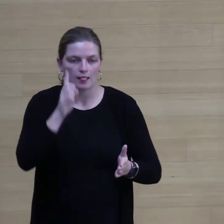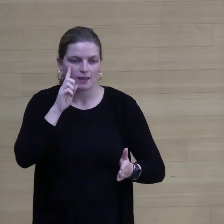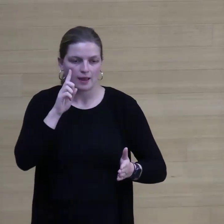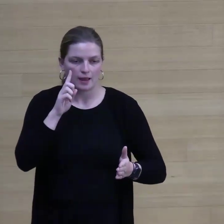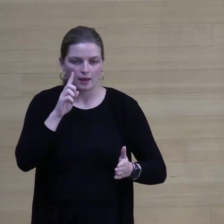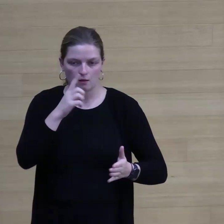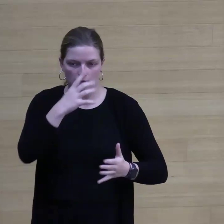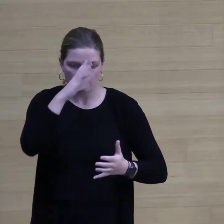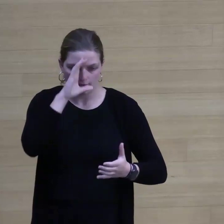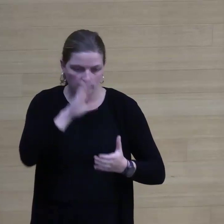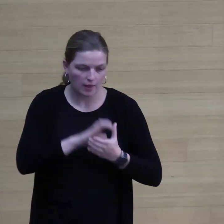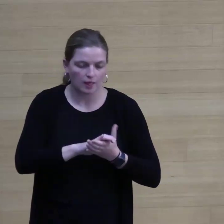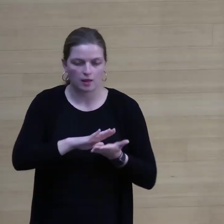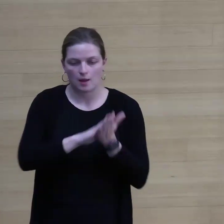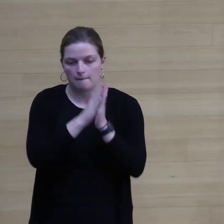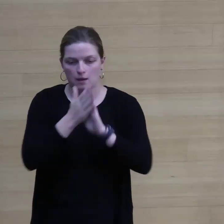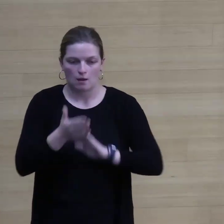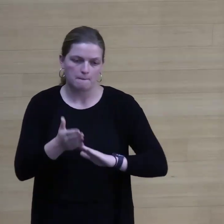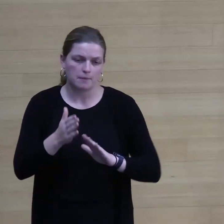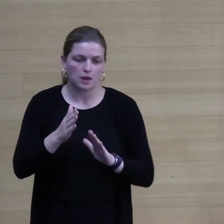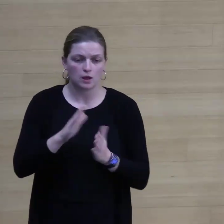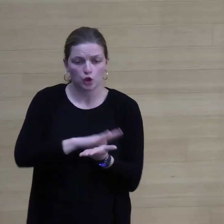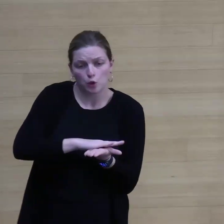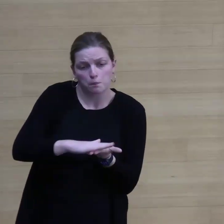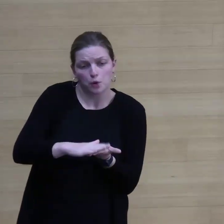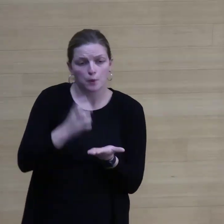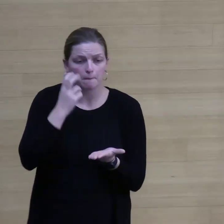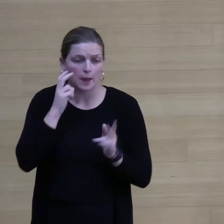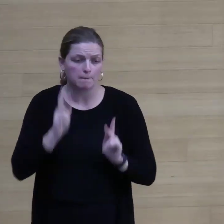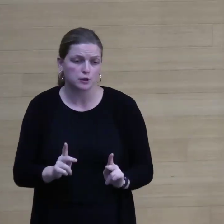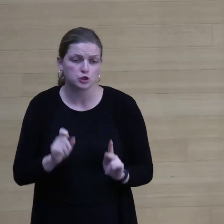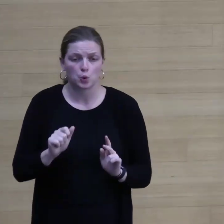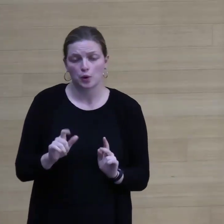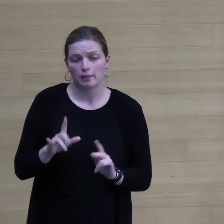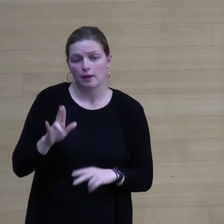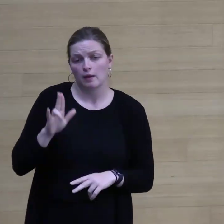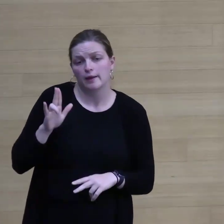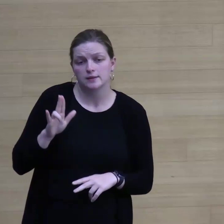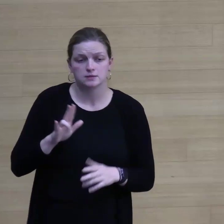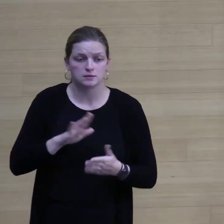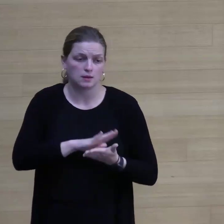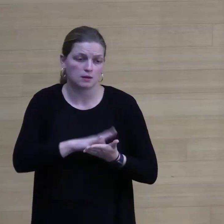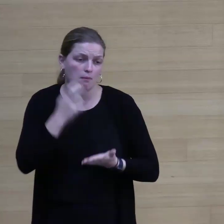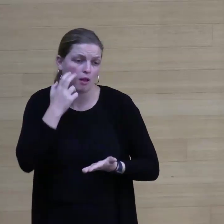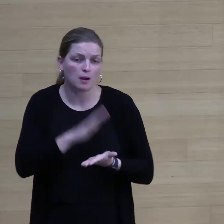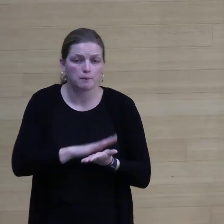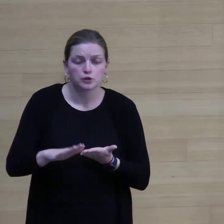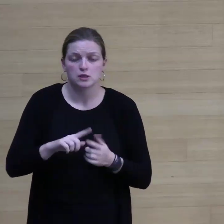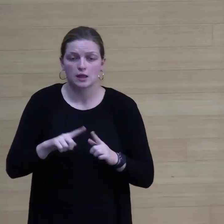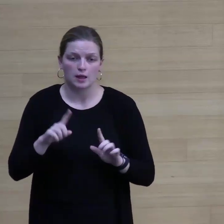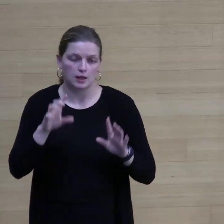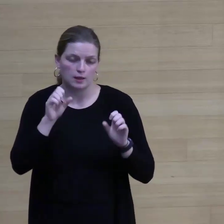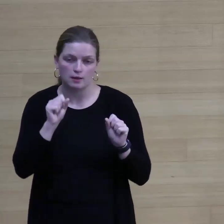can turn us into the pure blind person or the innocent Or the blind miracle. person. Oh, look, yes. she walks. The